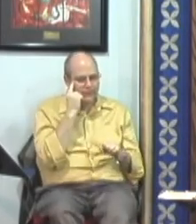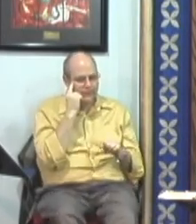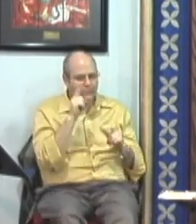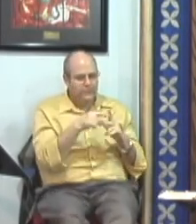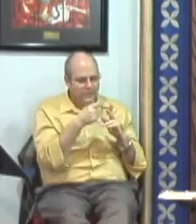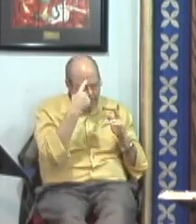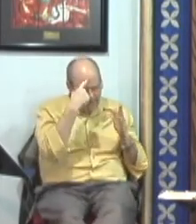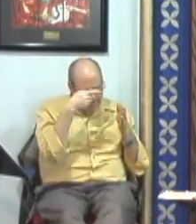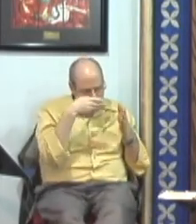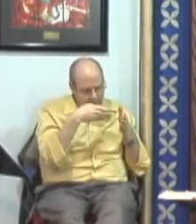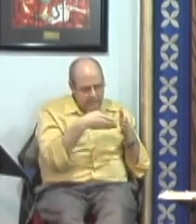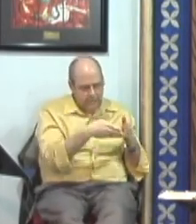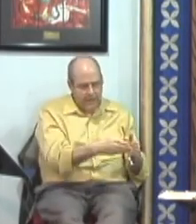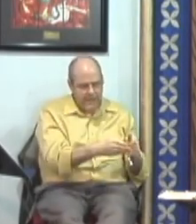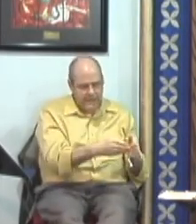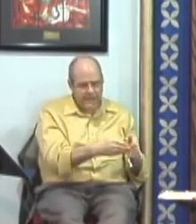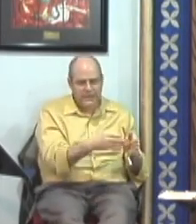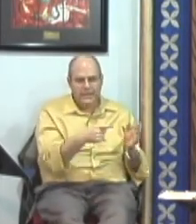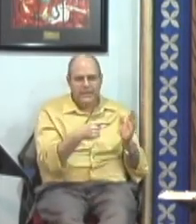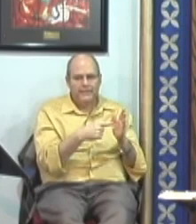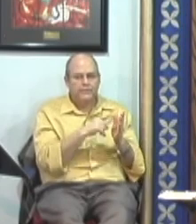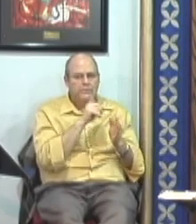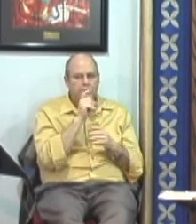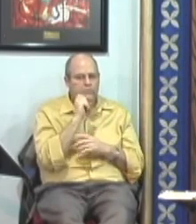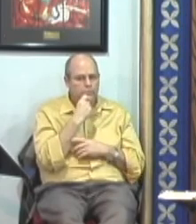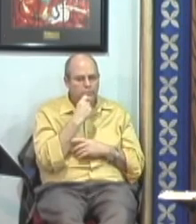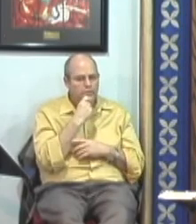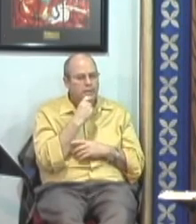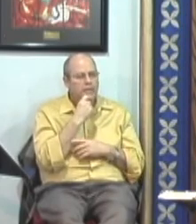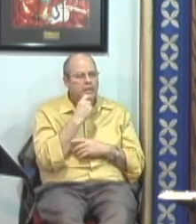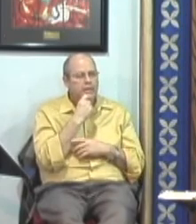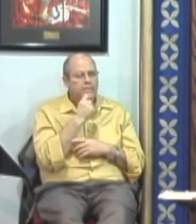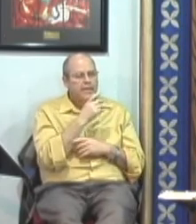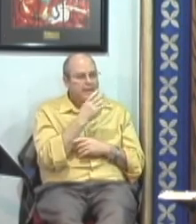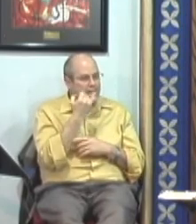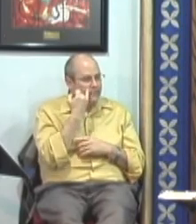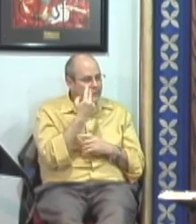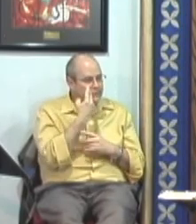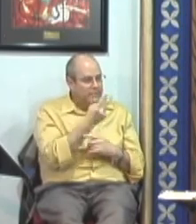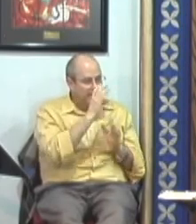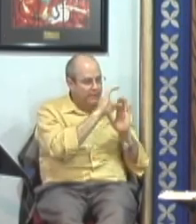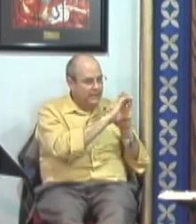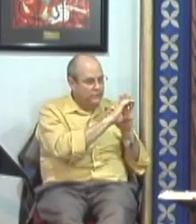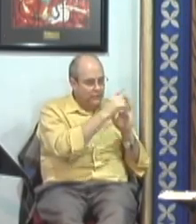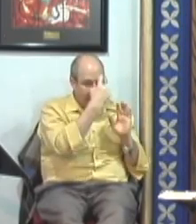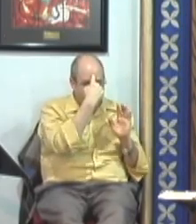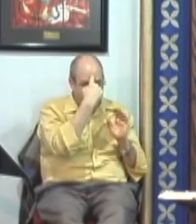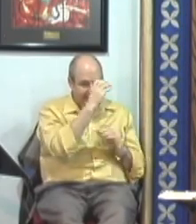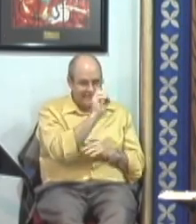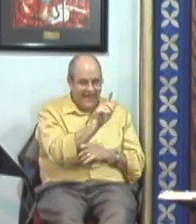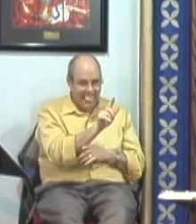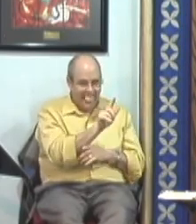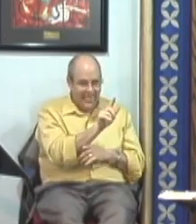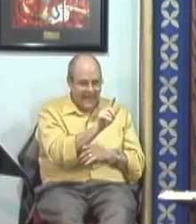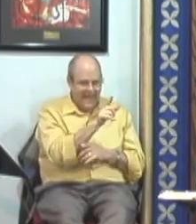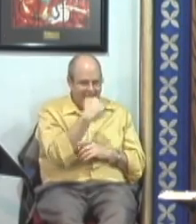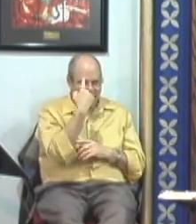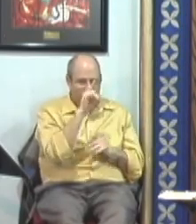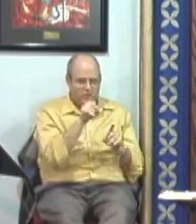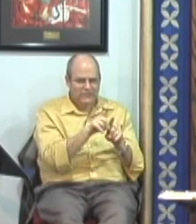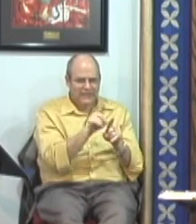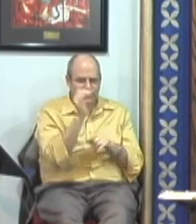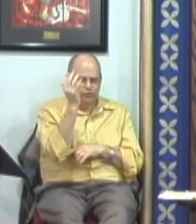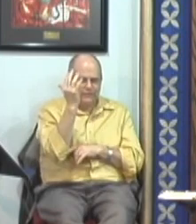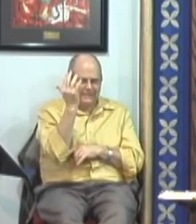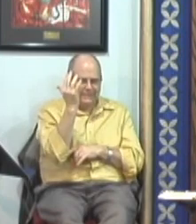in this way. And this is really neat here. Because if you've ever seen a picture of a brain cell, it kind of looks like a